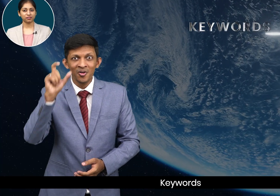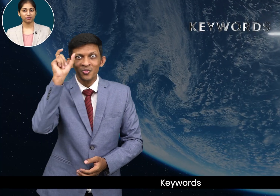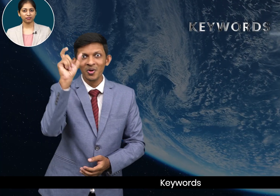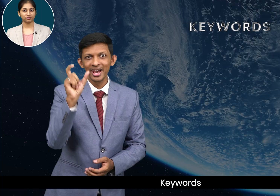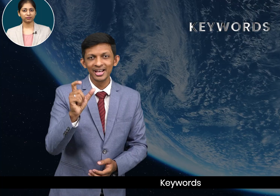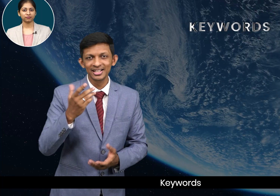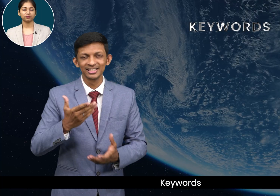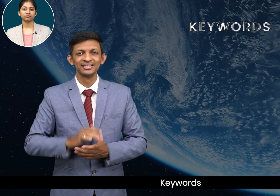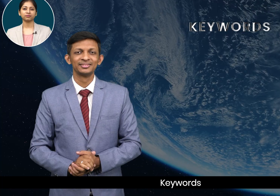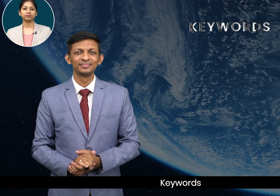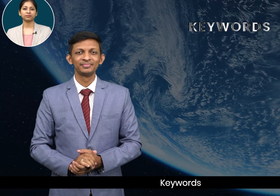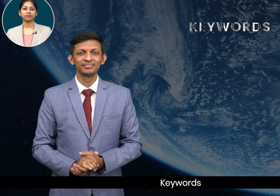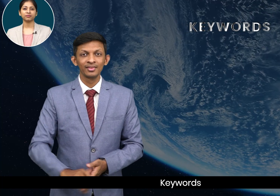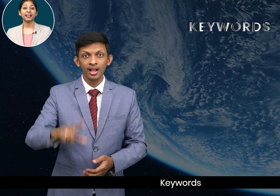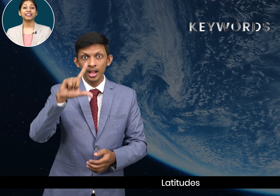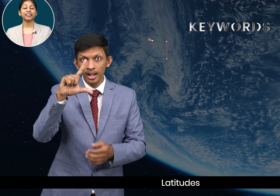Keywords: